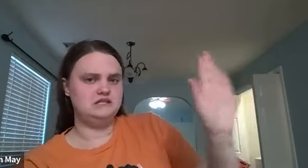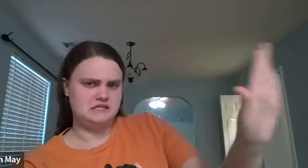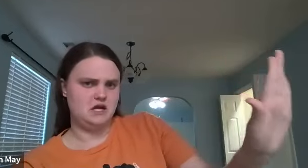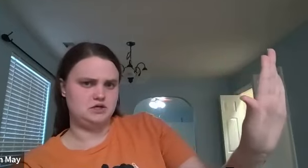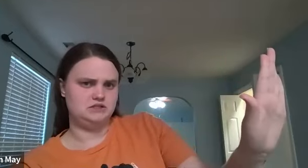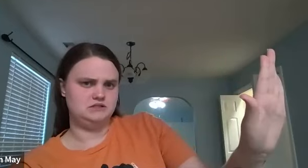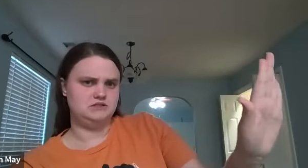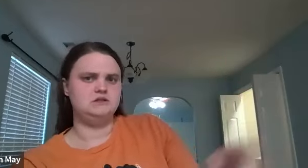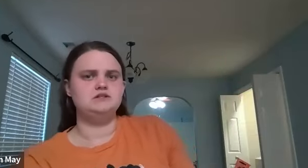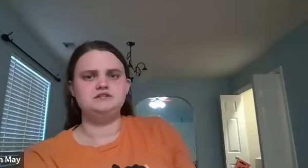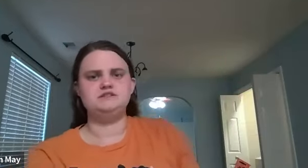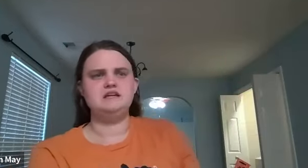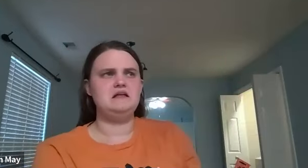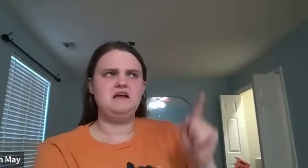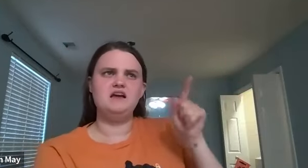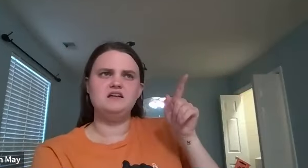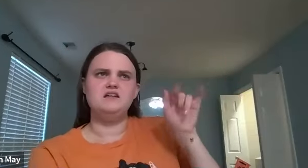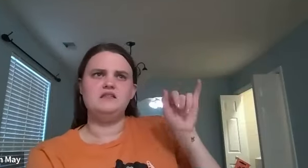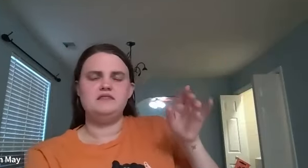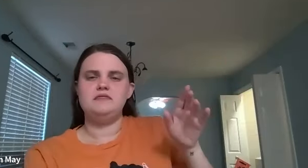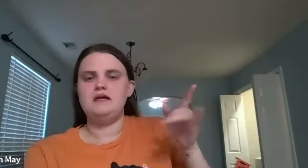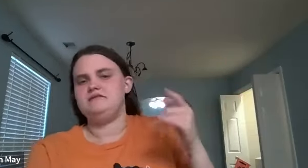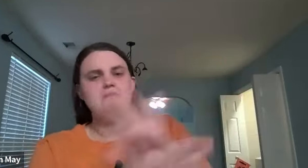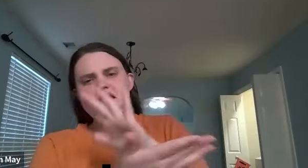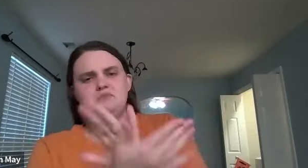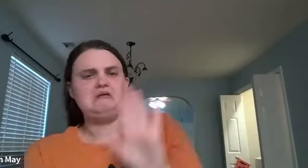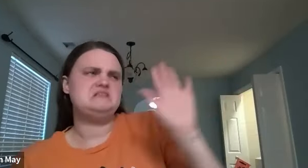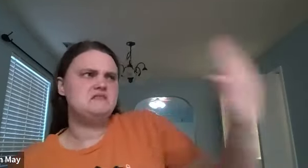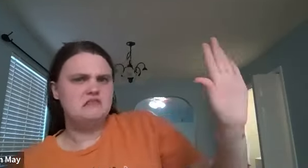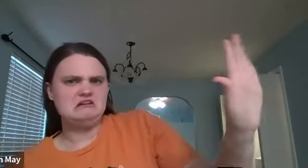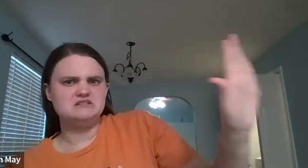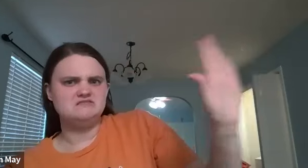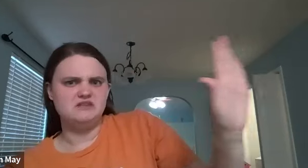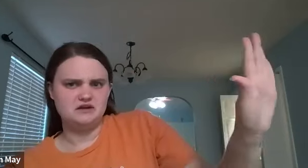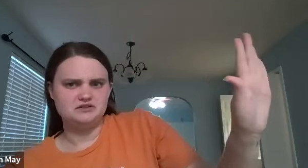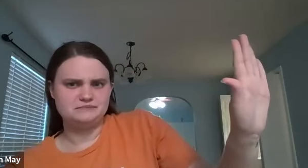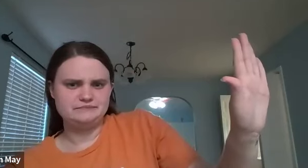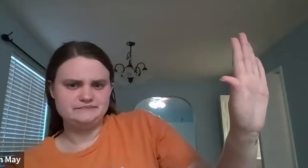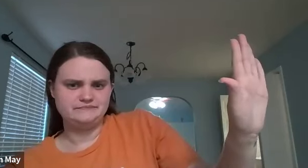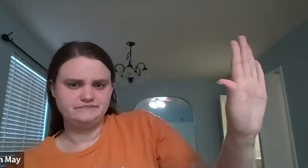It's theirs. So you're saying like that paper's theirs.